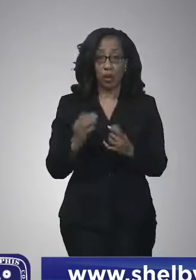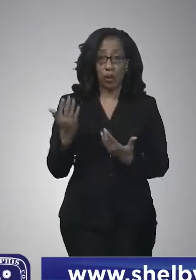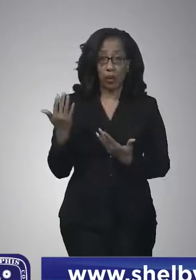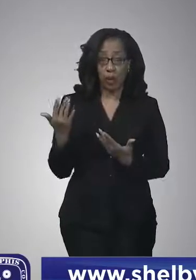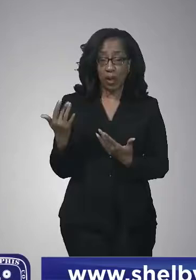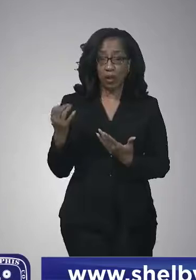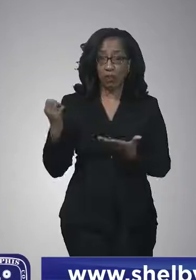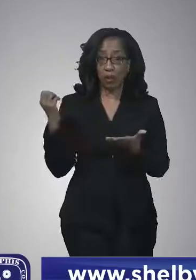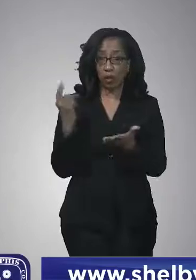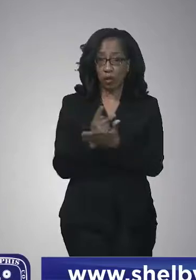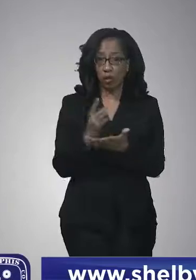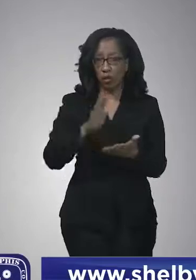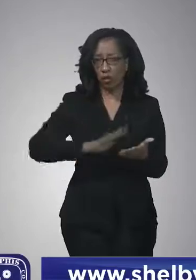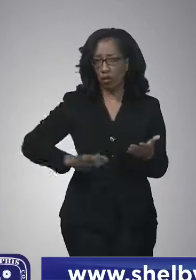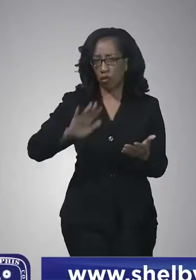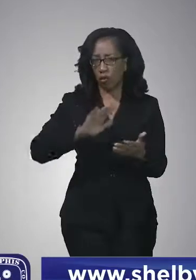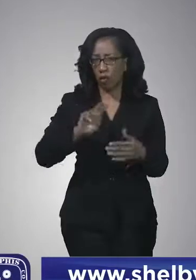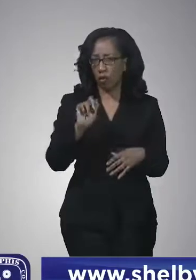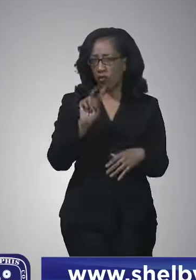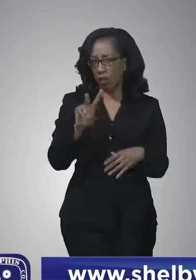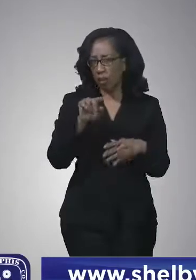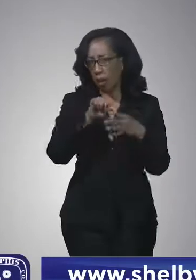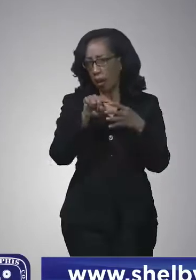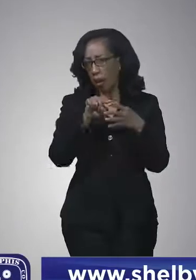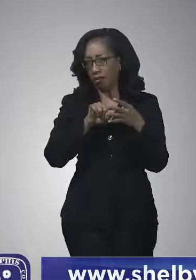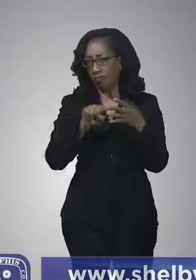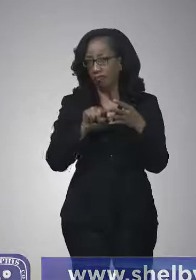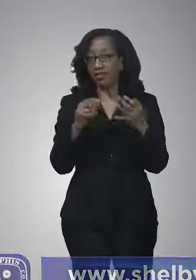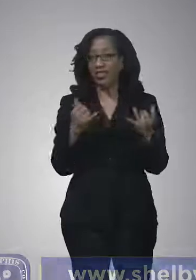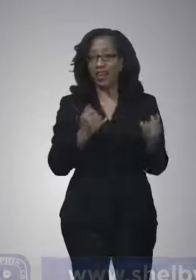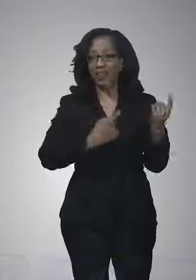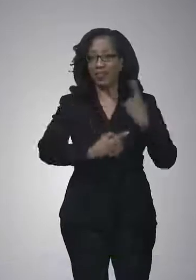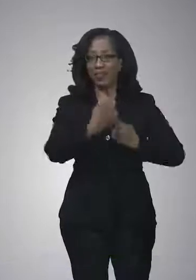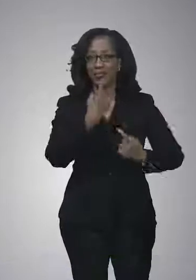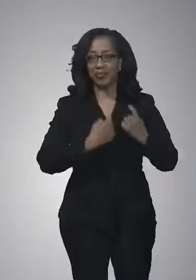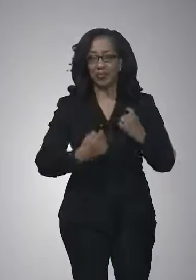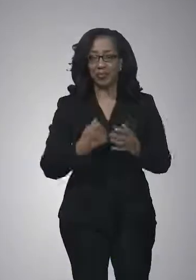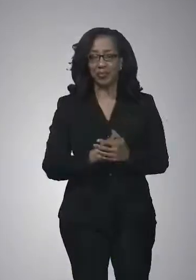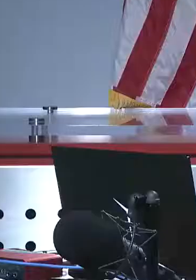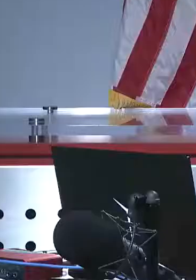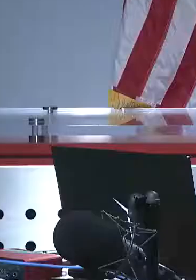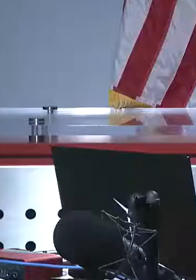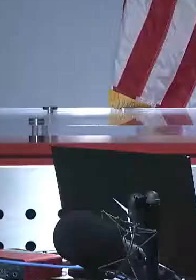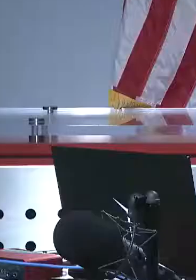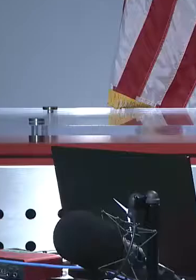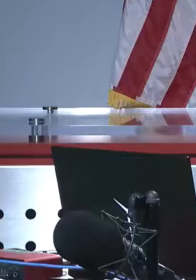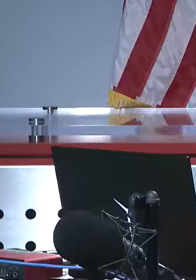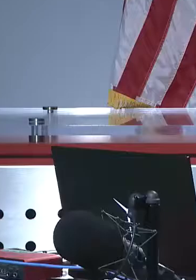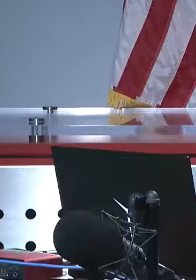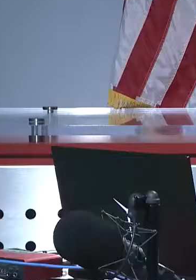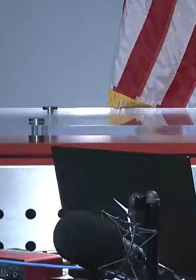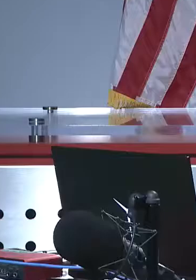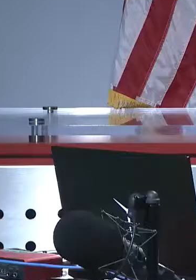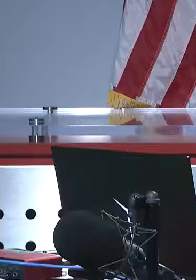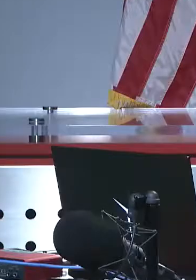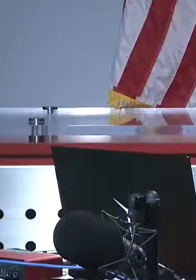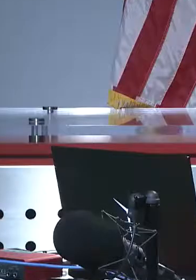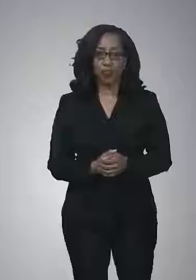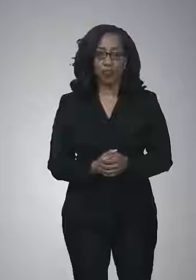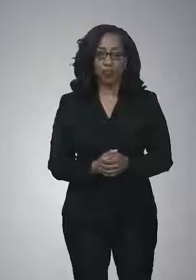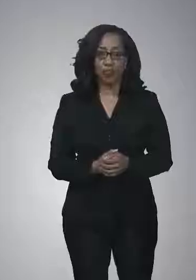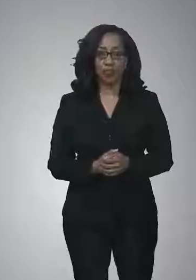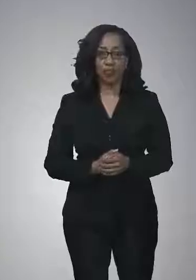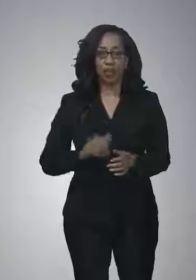early November. With that, I'll take your questions. Brad Broders, ABC 24.